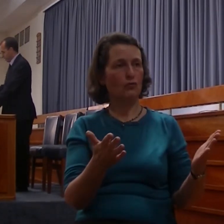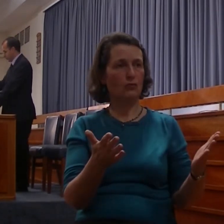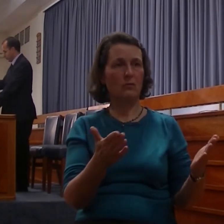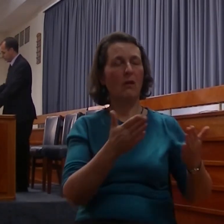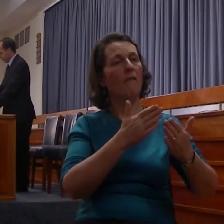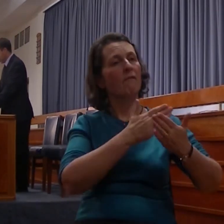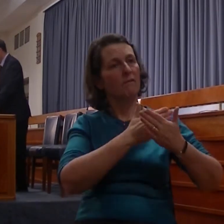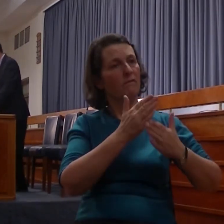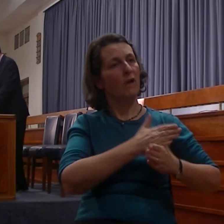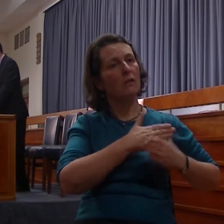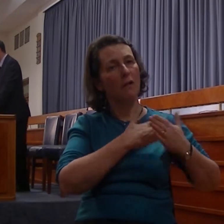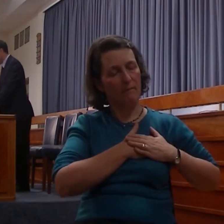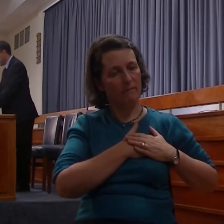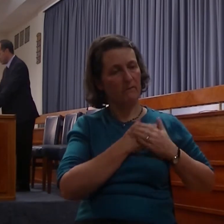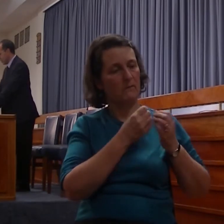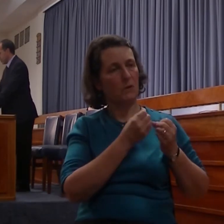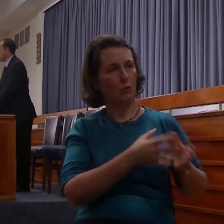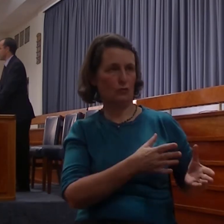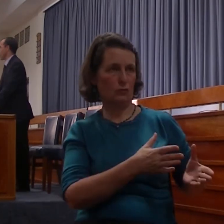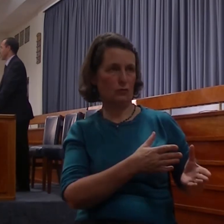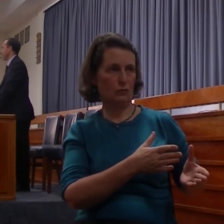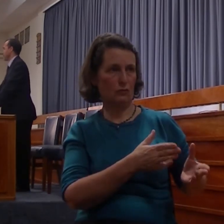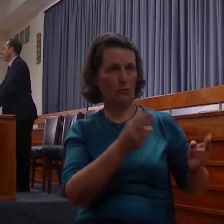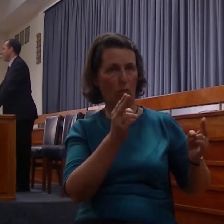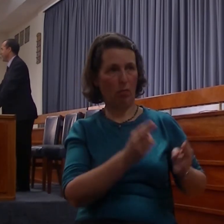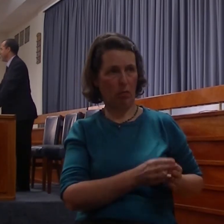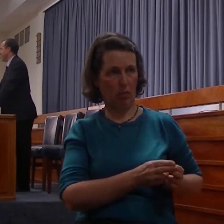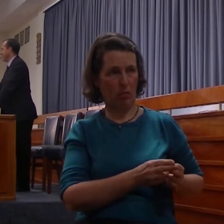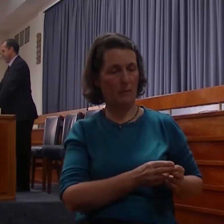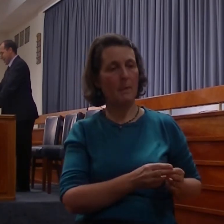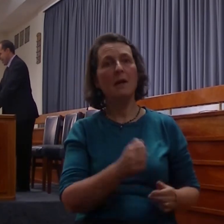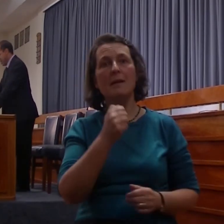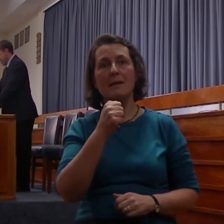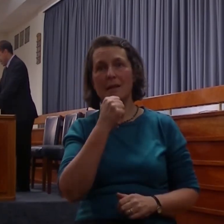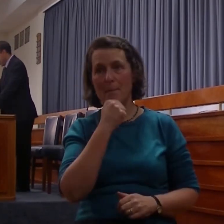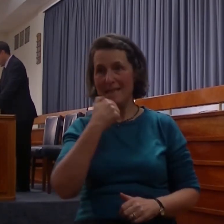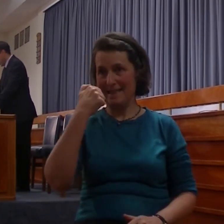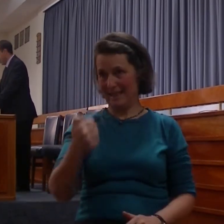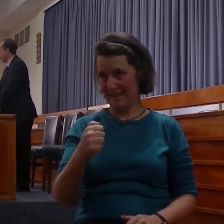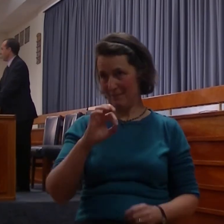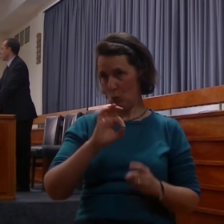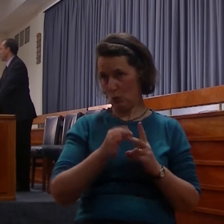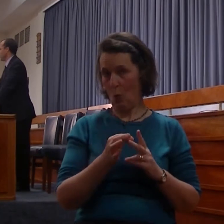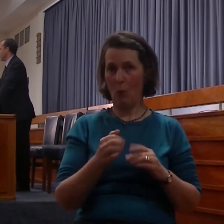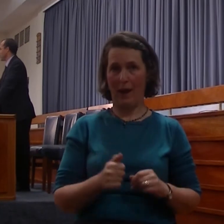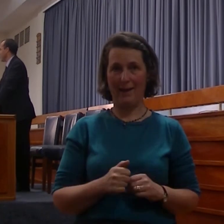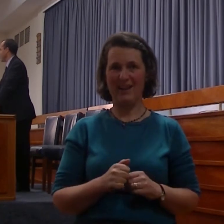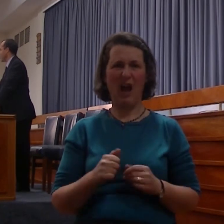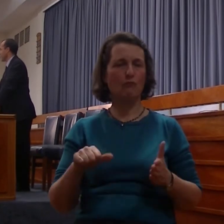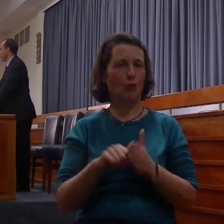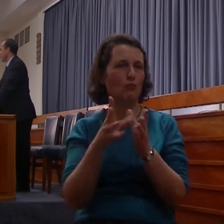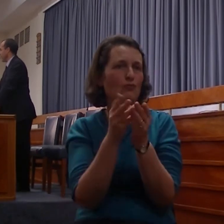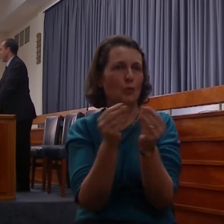Why? Because they lost that first love. Oh, but we shouldn't stop there. The sixth one